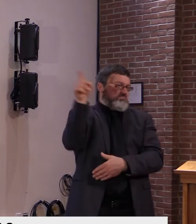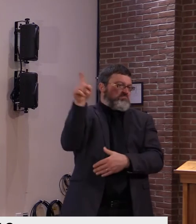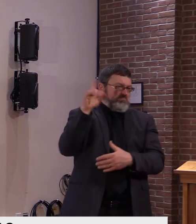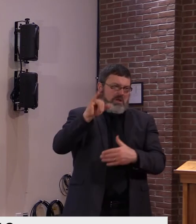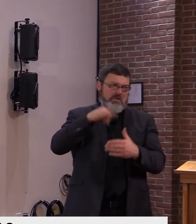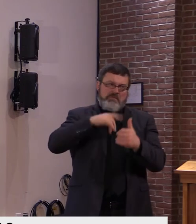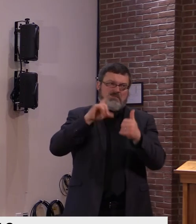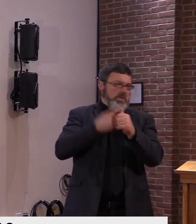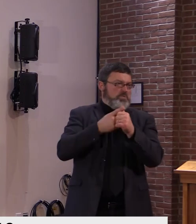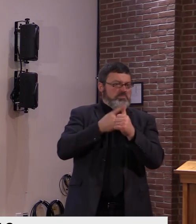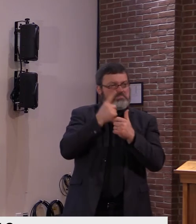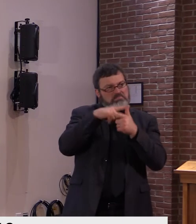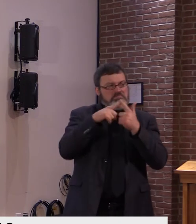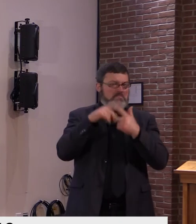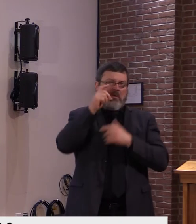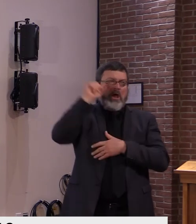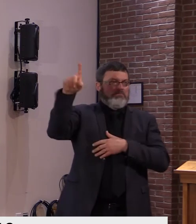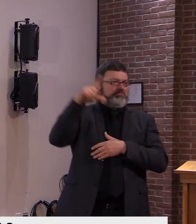Thank you very much.